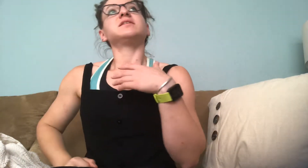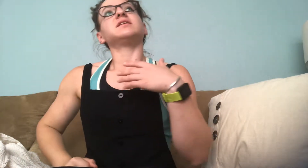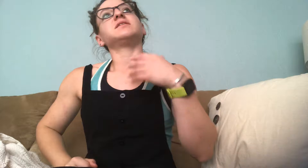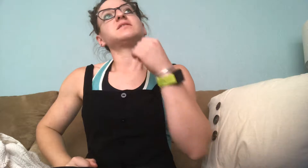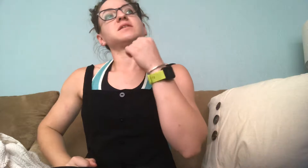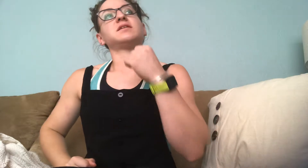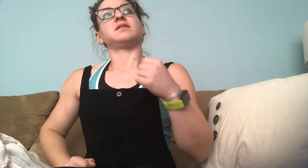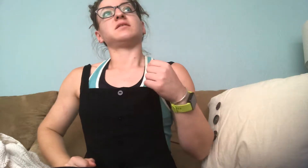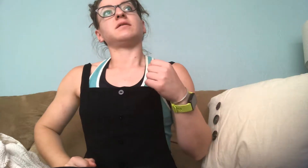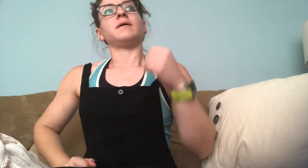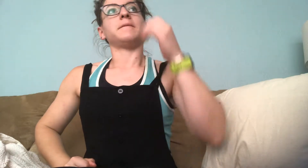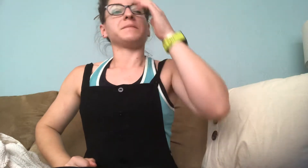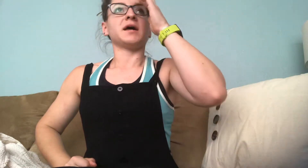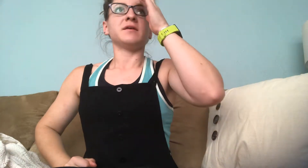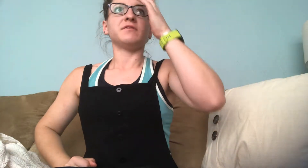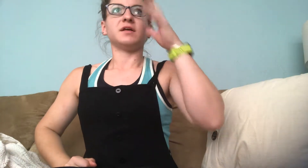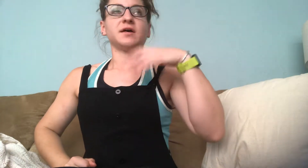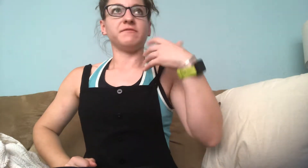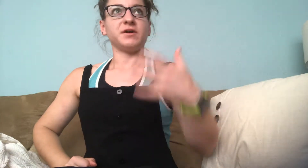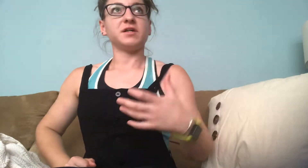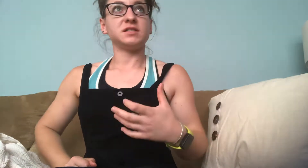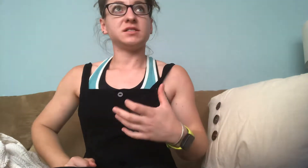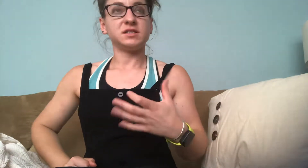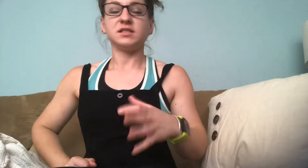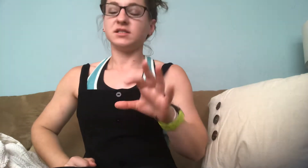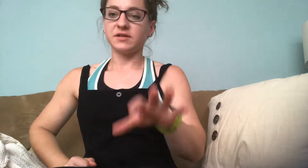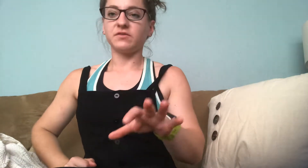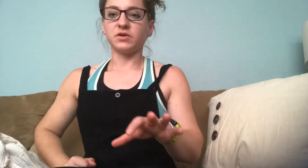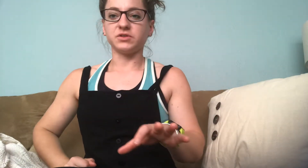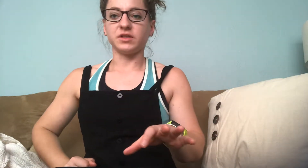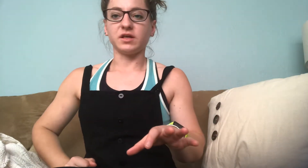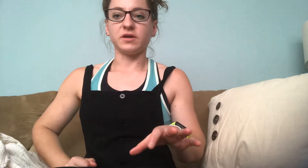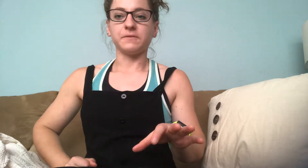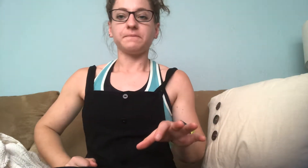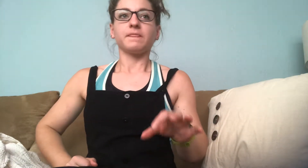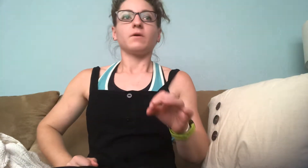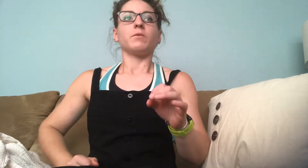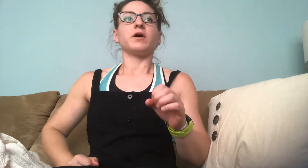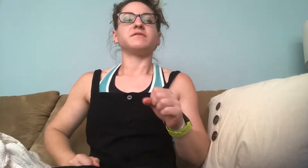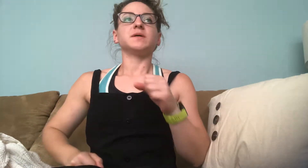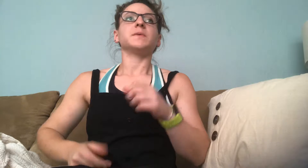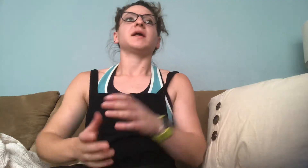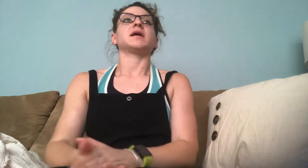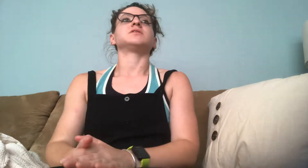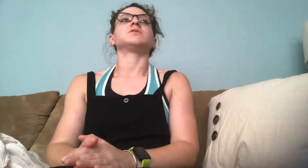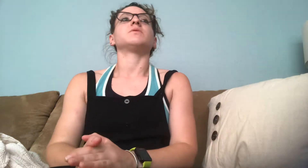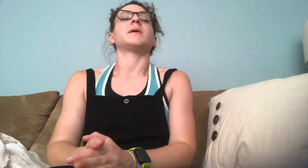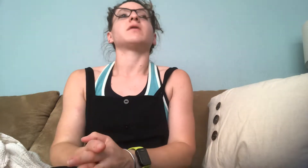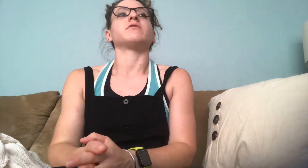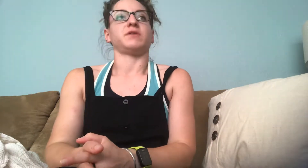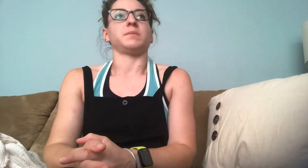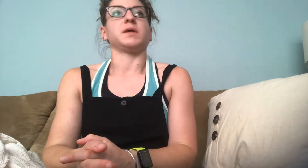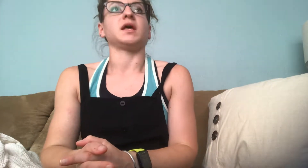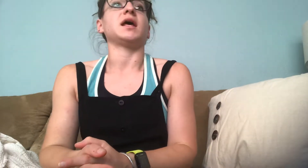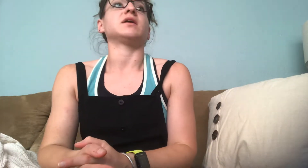this is kind of a very deaf culture thing here, where if someone asks you about your family and